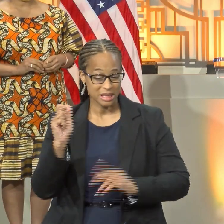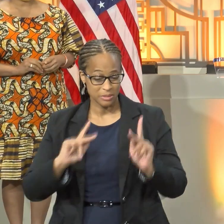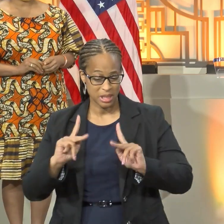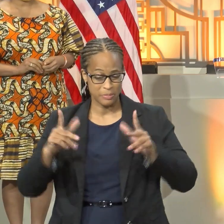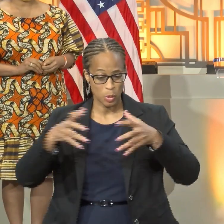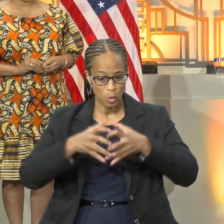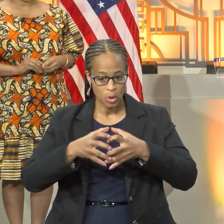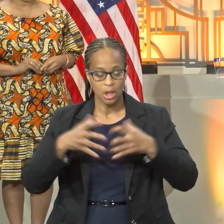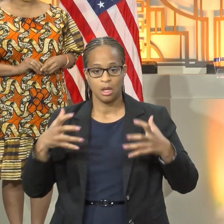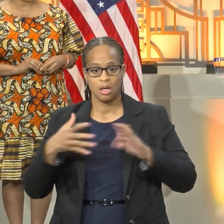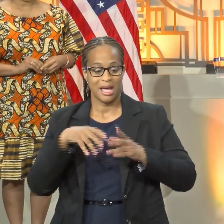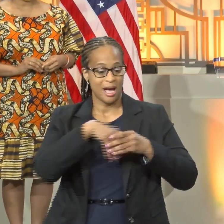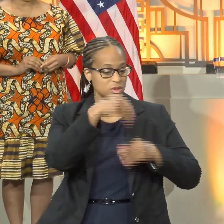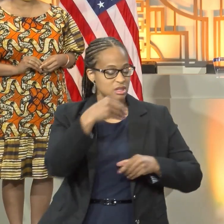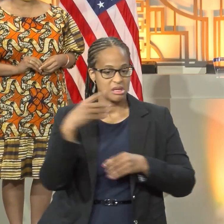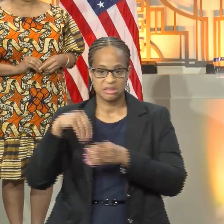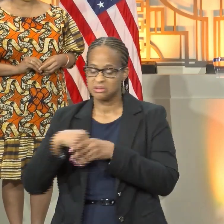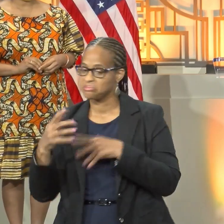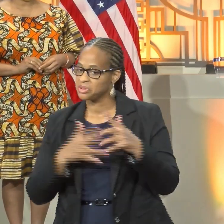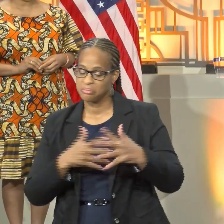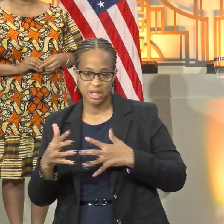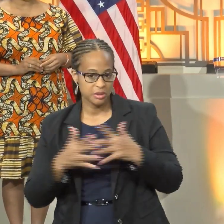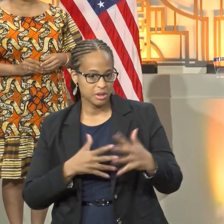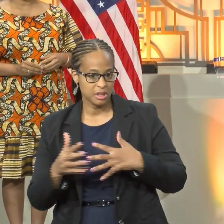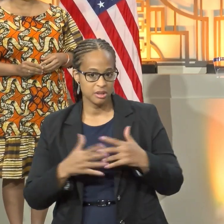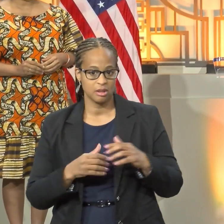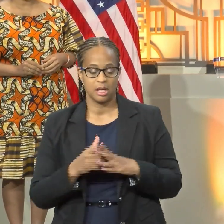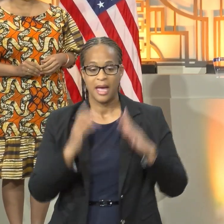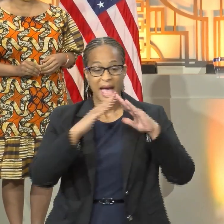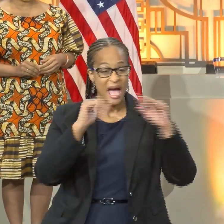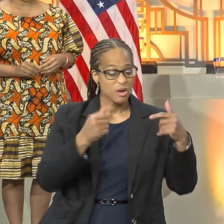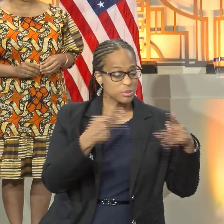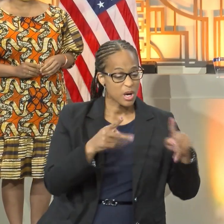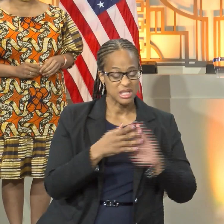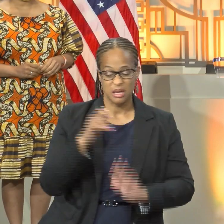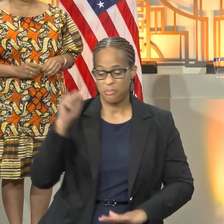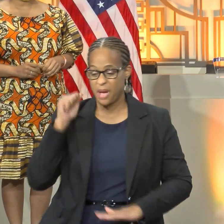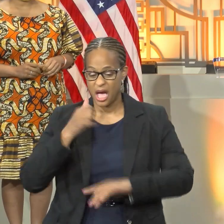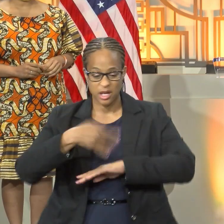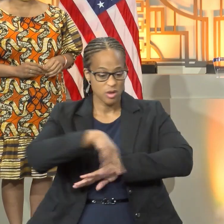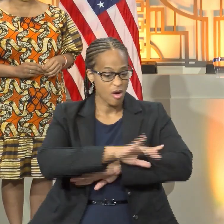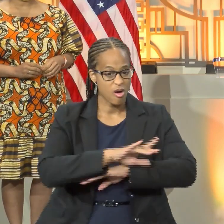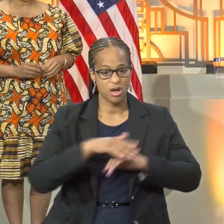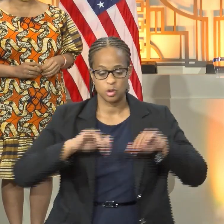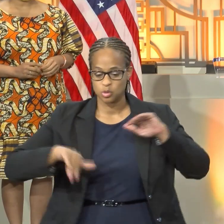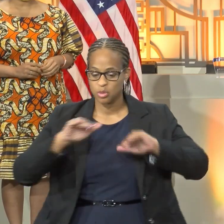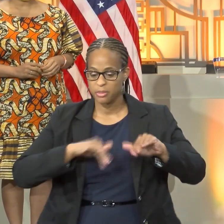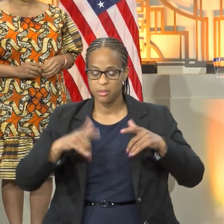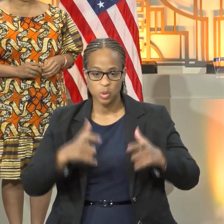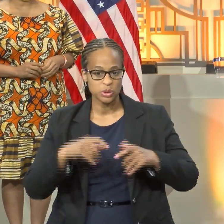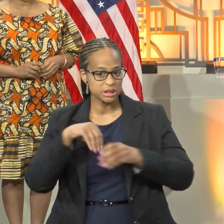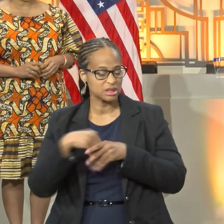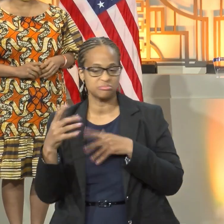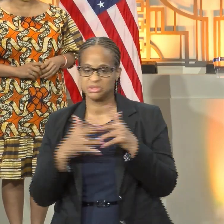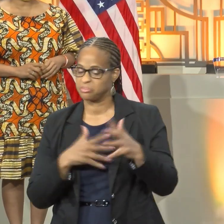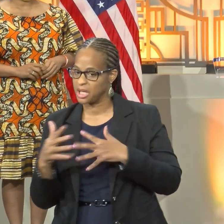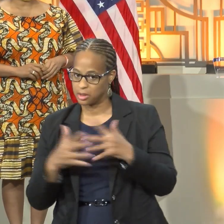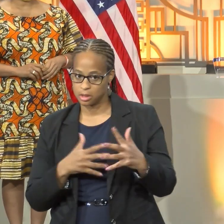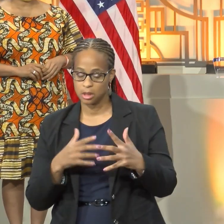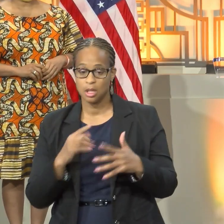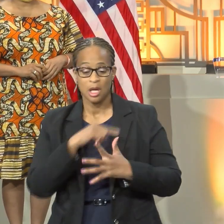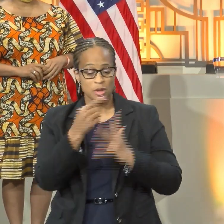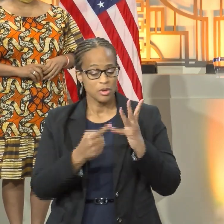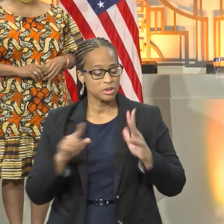whether outside or inside, house parties, whether in the backyard, in the swimming pool, or inside,